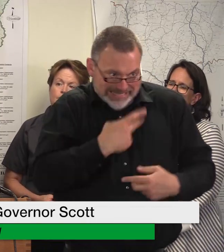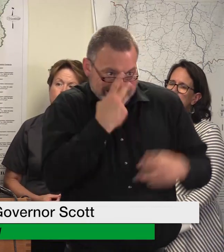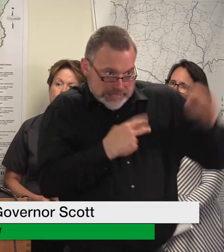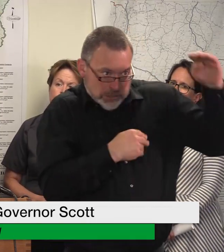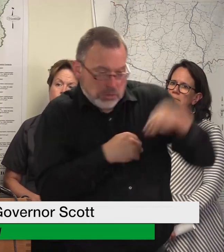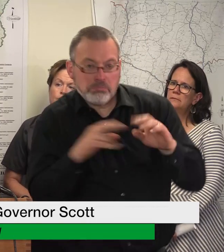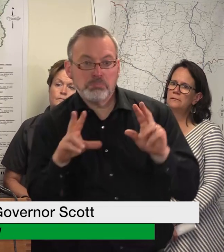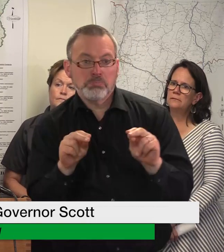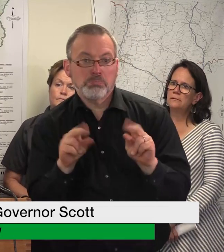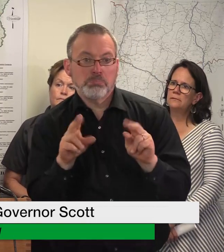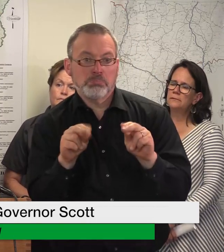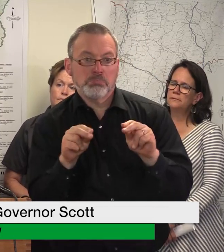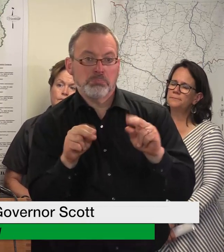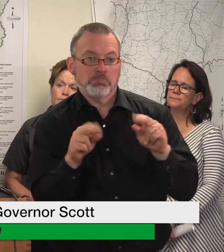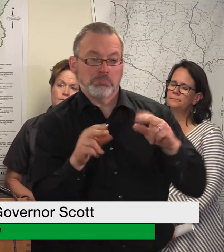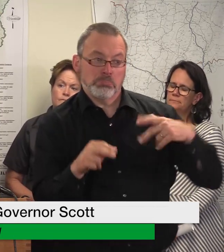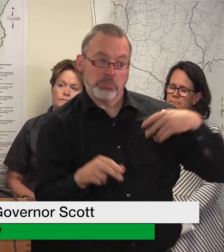that,